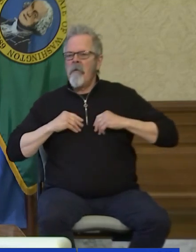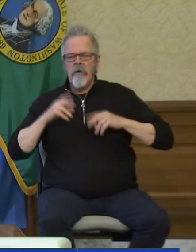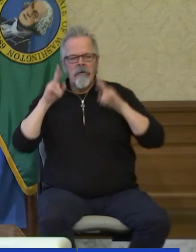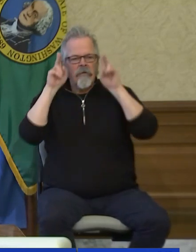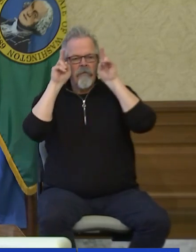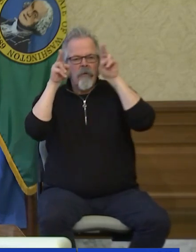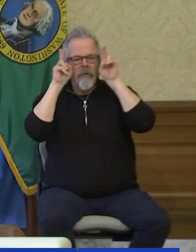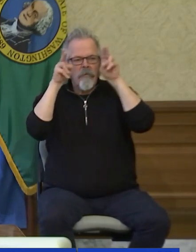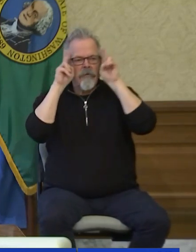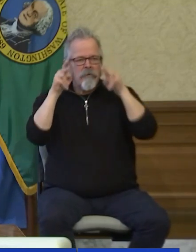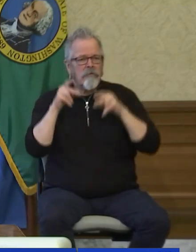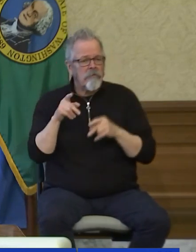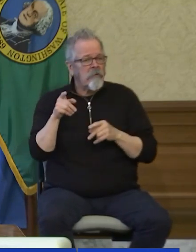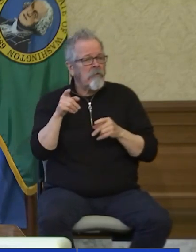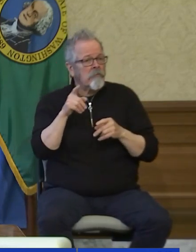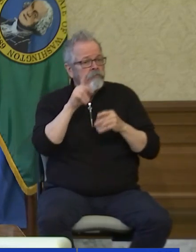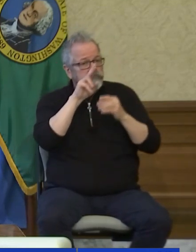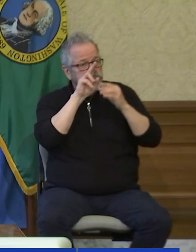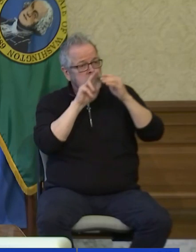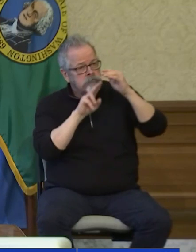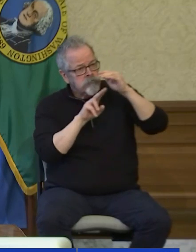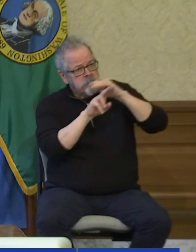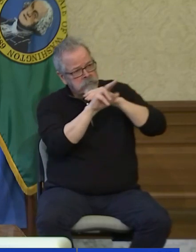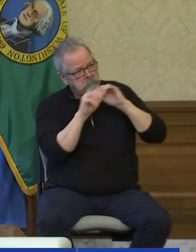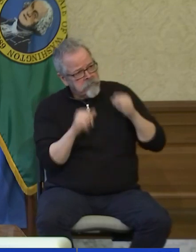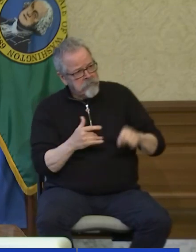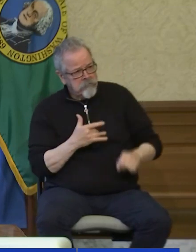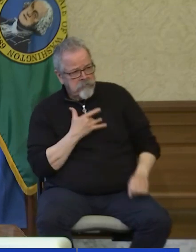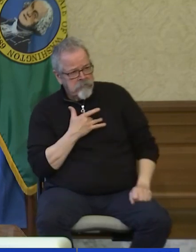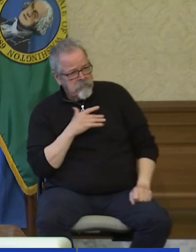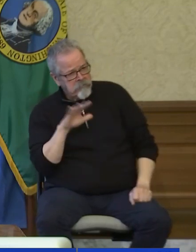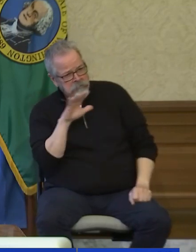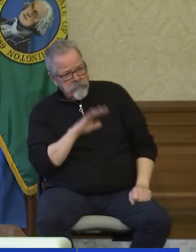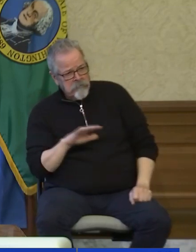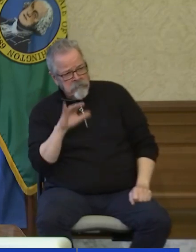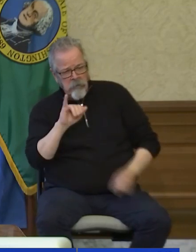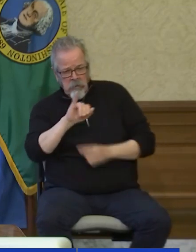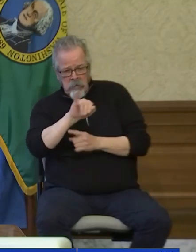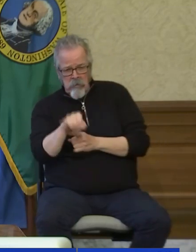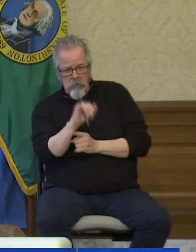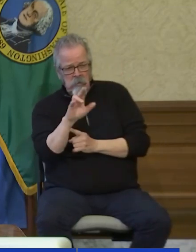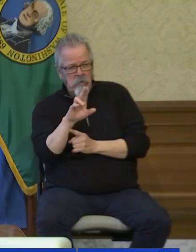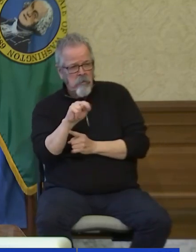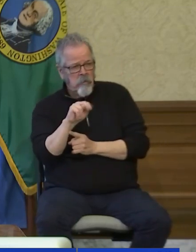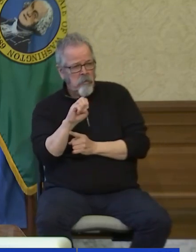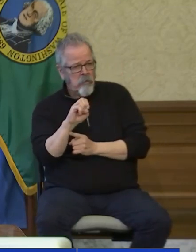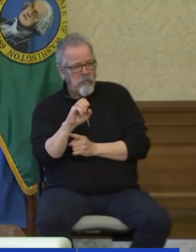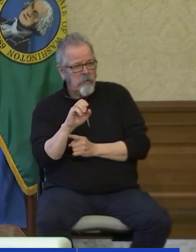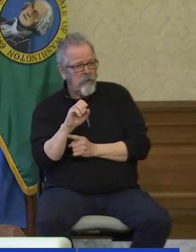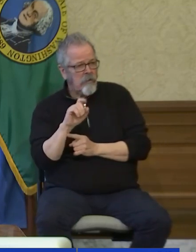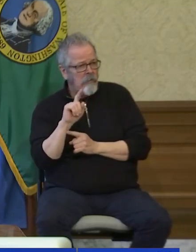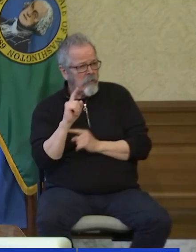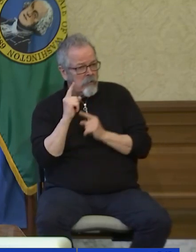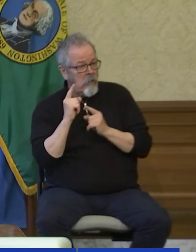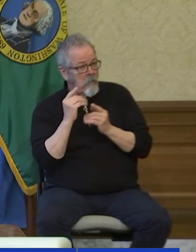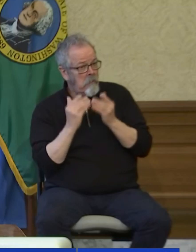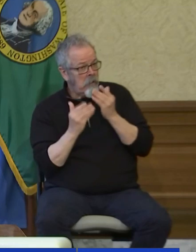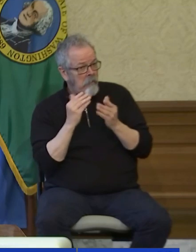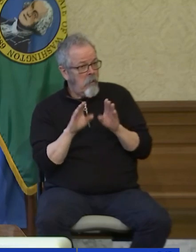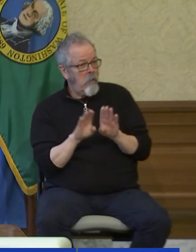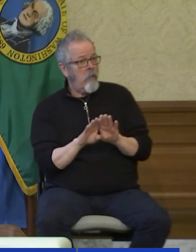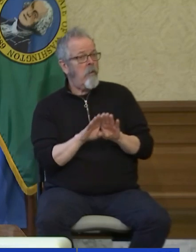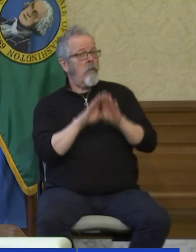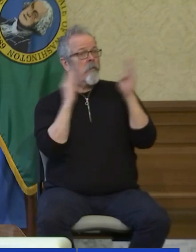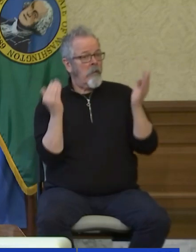guidance, assuming you haven't seen a flare-up of cases? And I'm also just wondering about masking requirements and